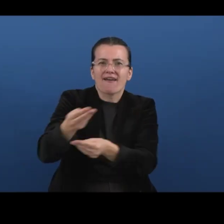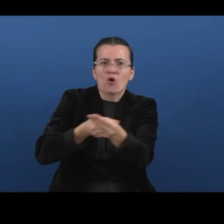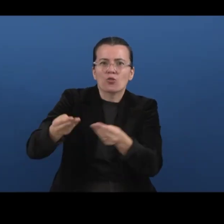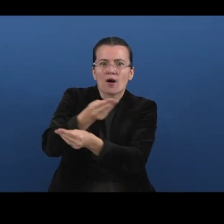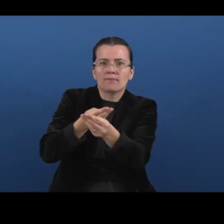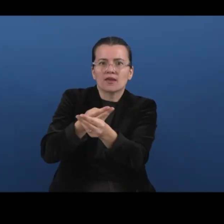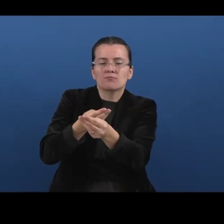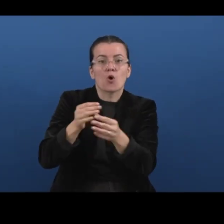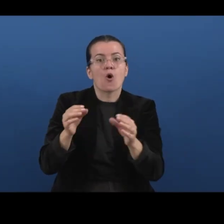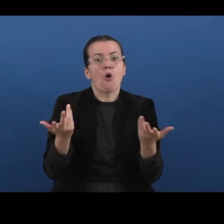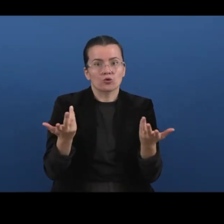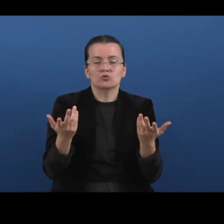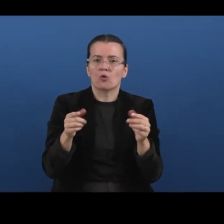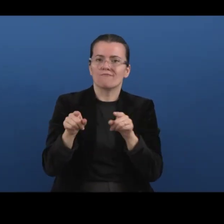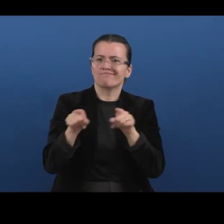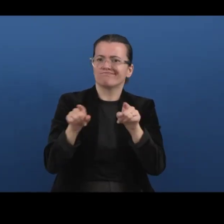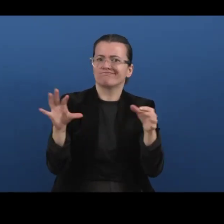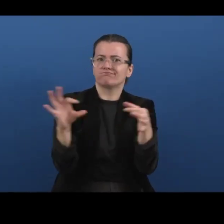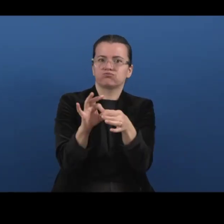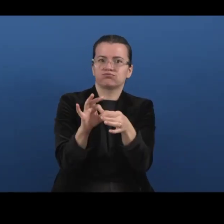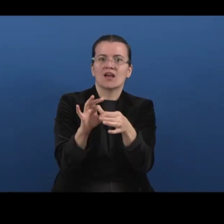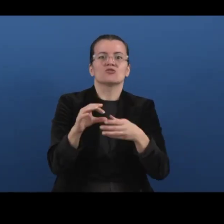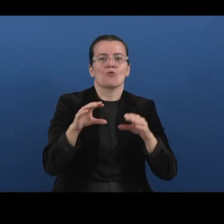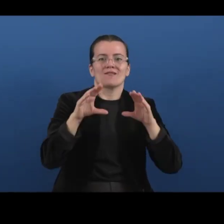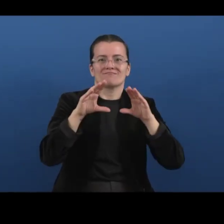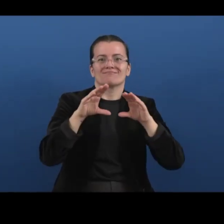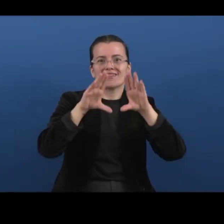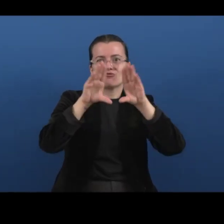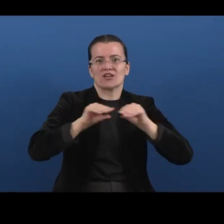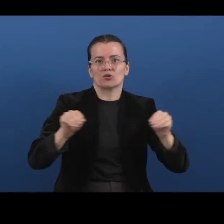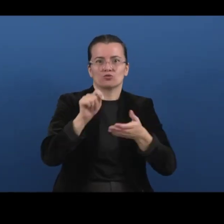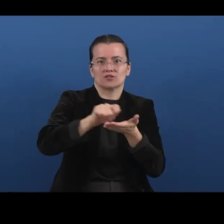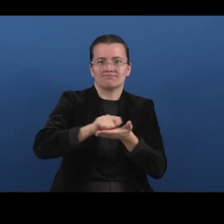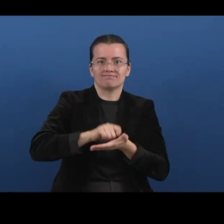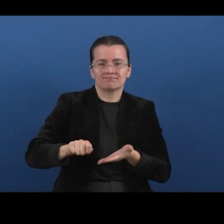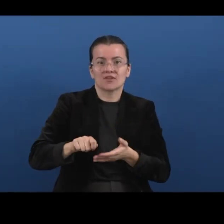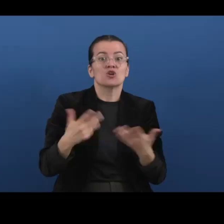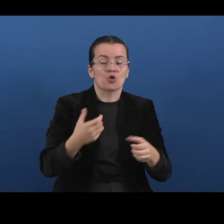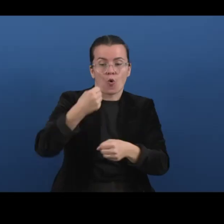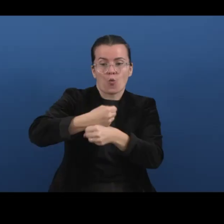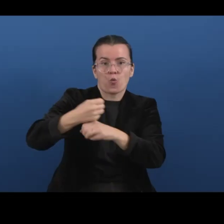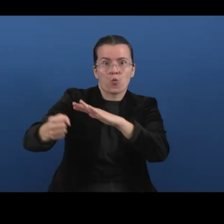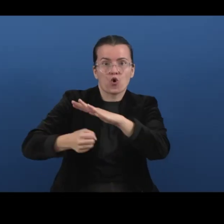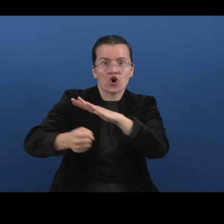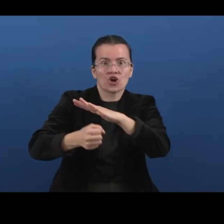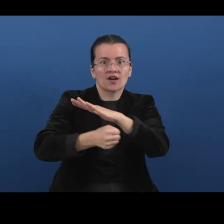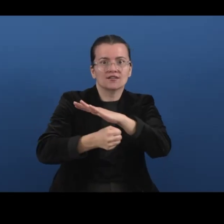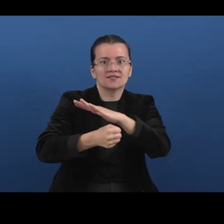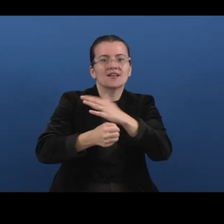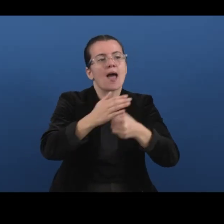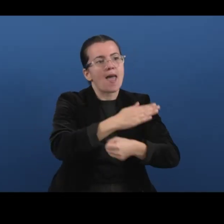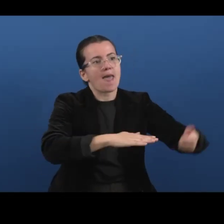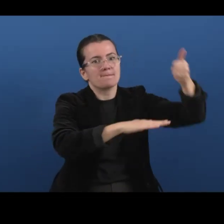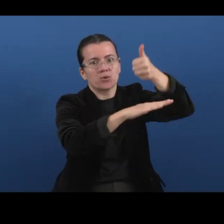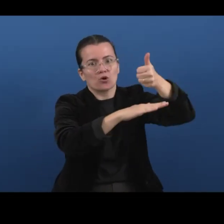care economy. It was adopted by the employers, workers, and governments of the ILO's 187 member states. So